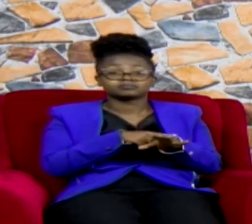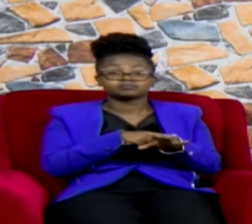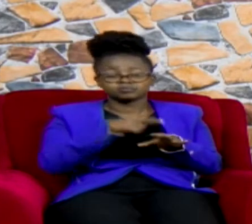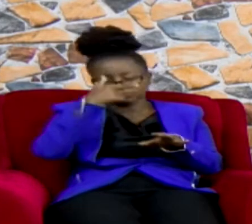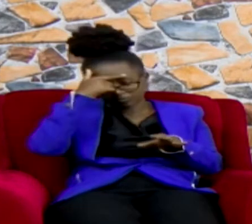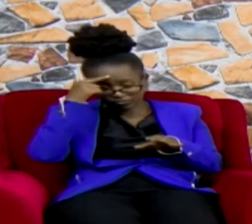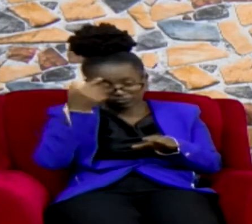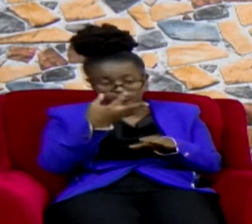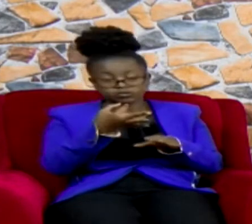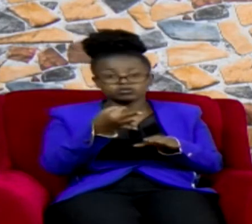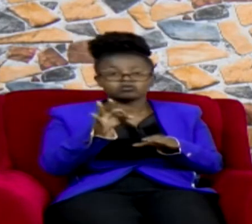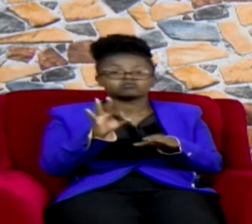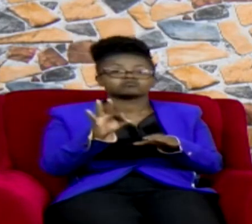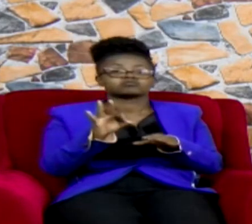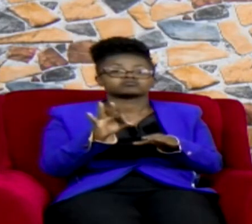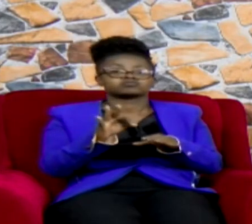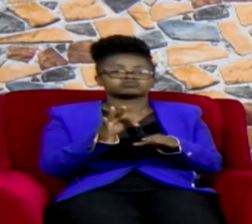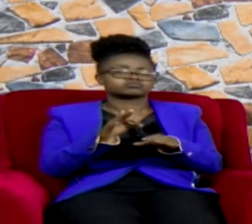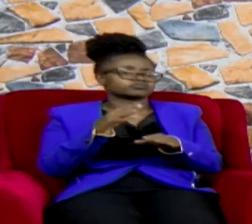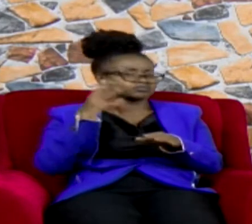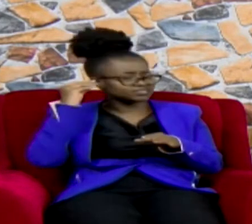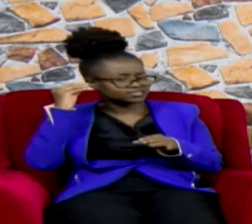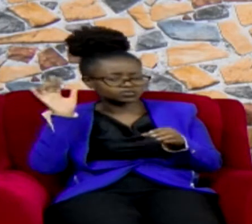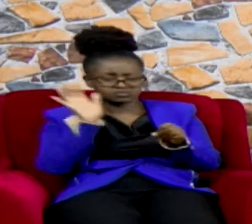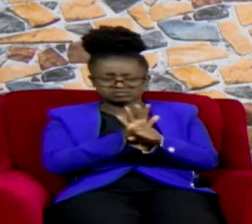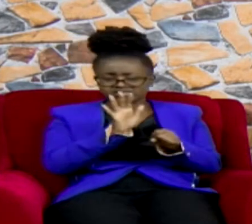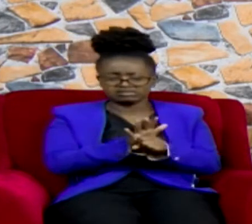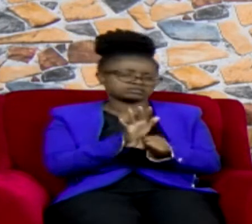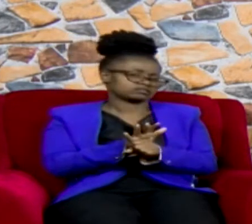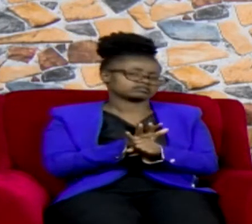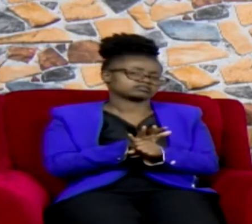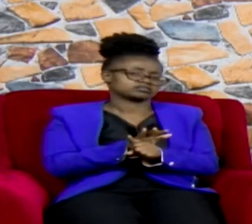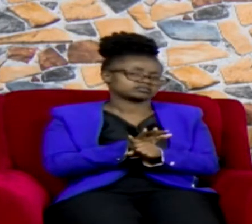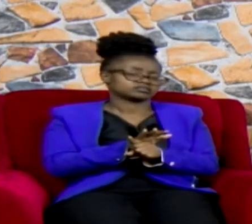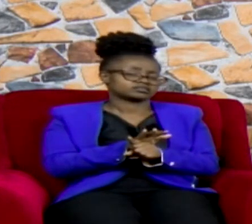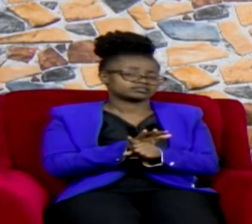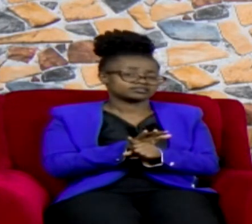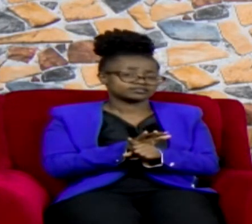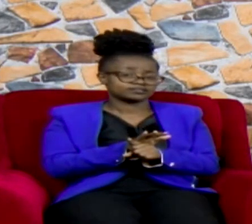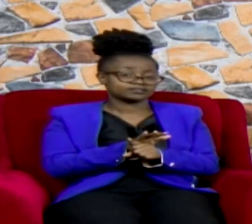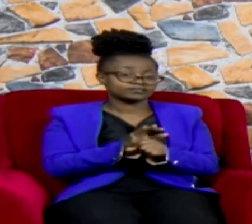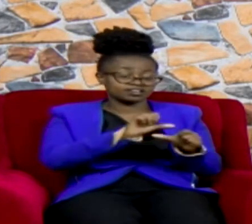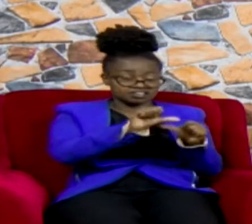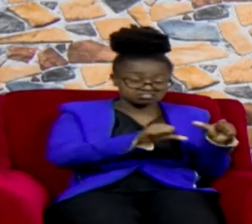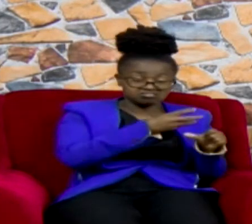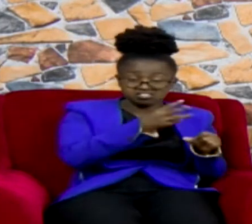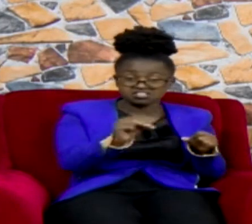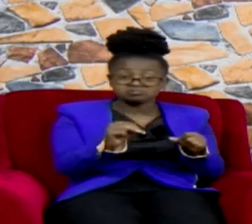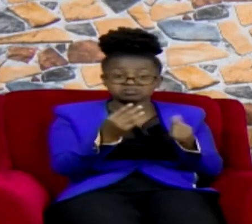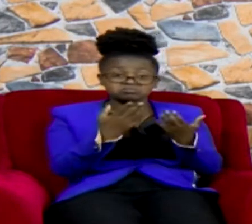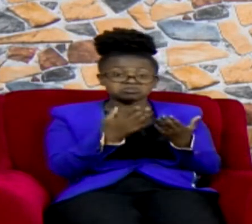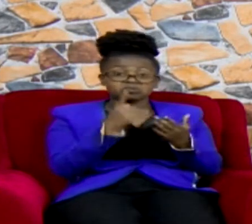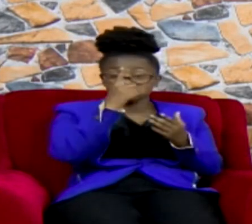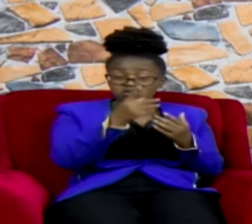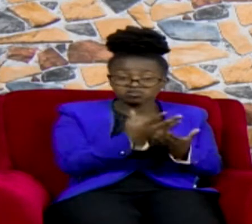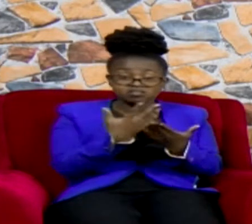because of being overwhelmed. So they are overwhelmed with everything that is going on. It's going on. So you could be one of the many